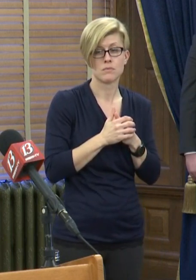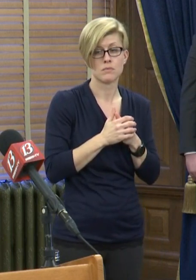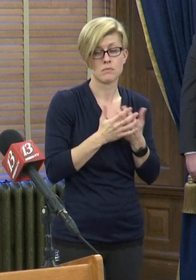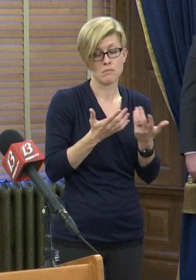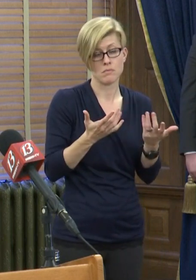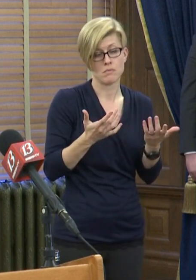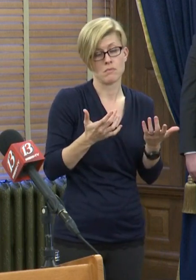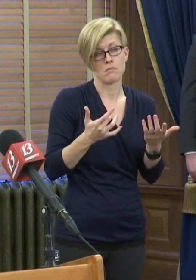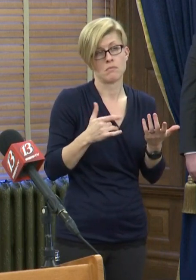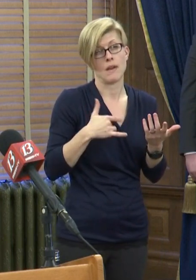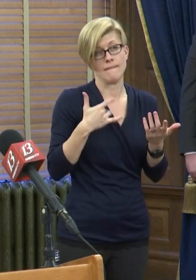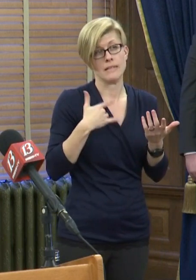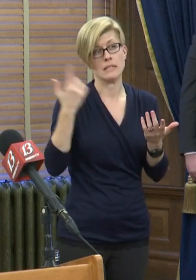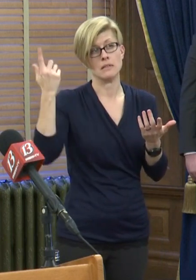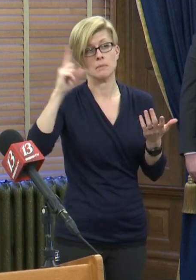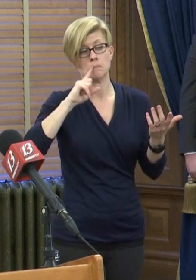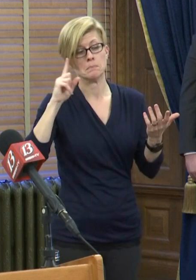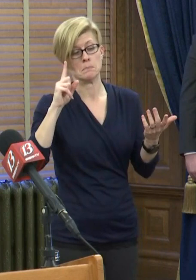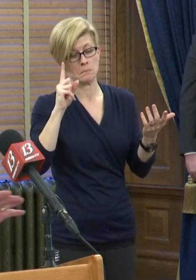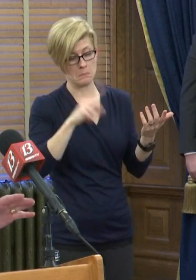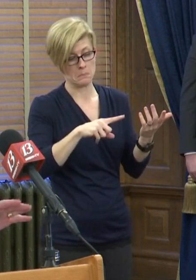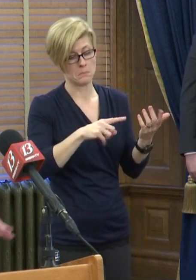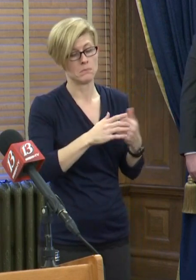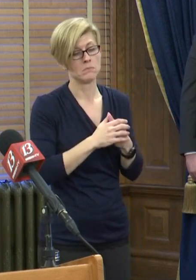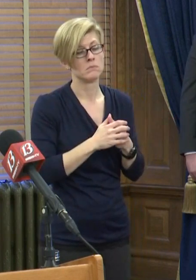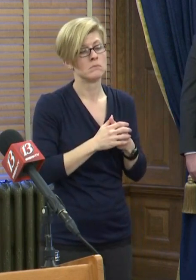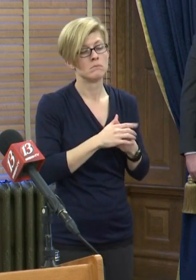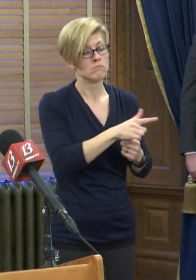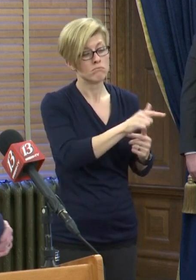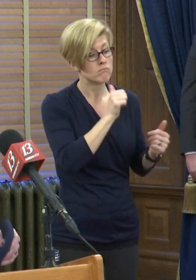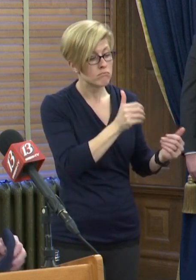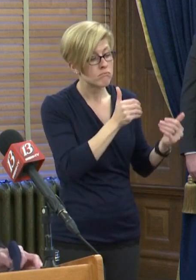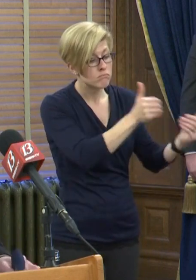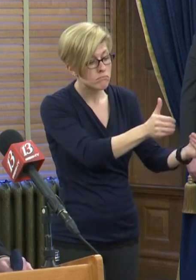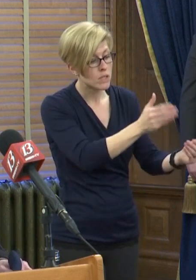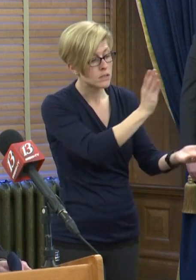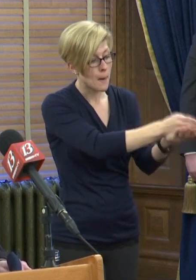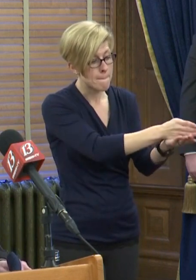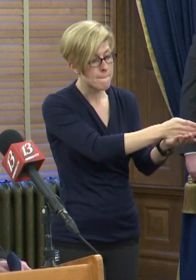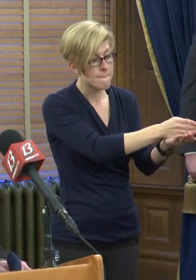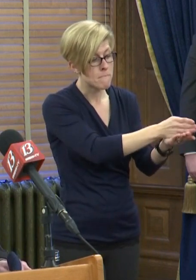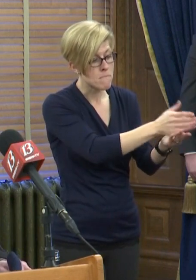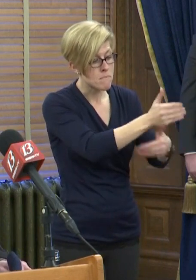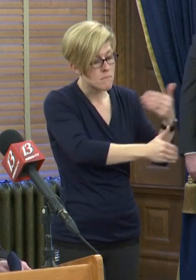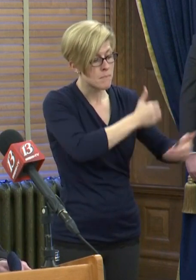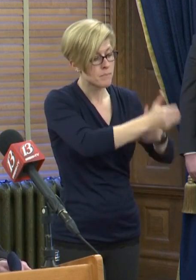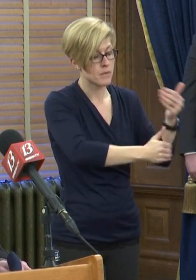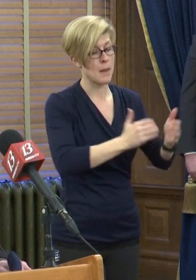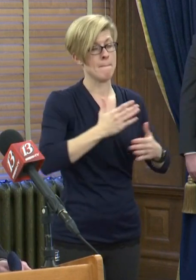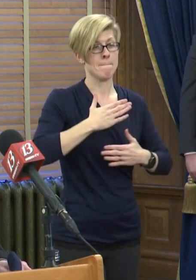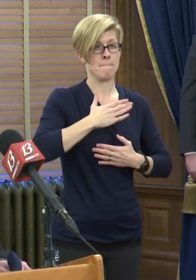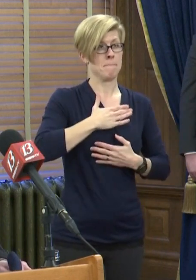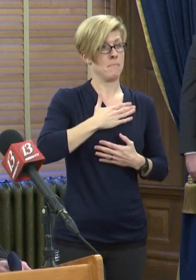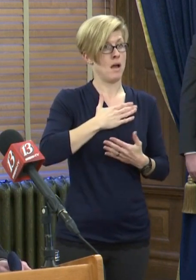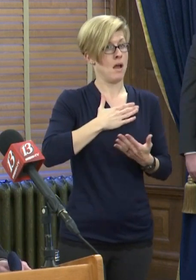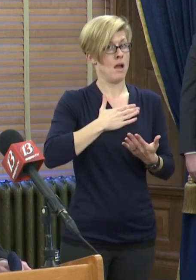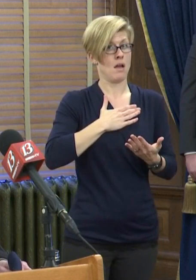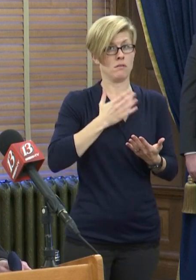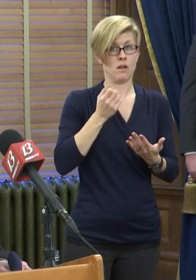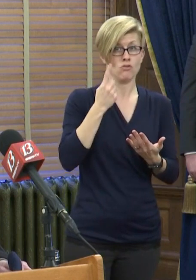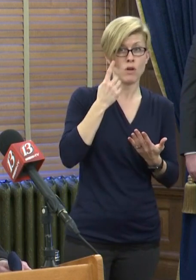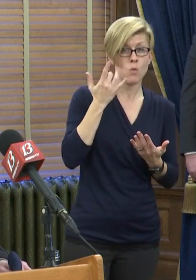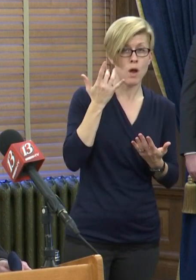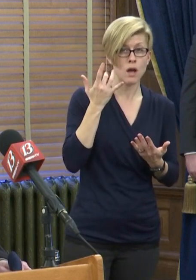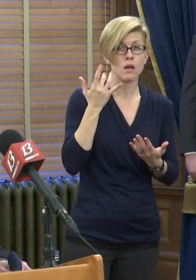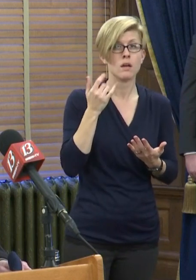directive that they were not to go forward with the modernization. And my understanding was